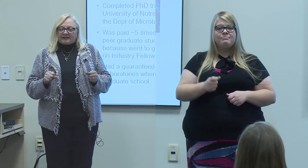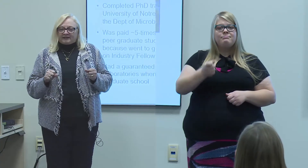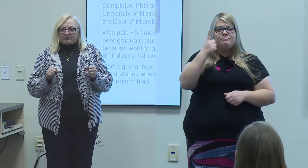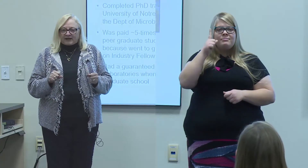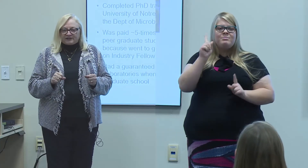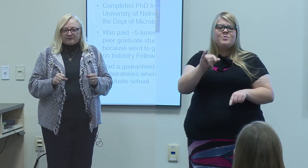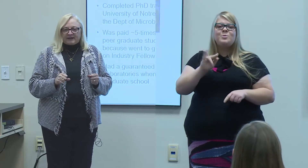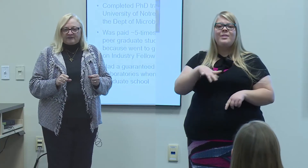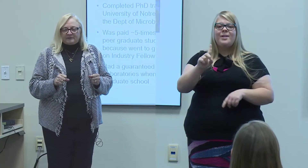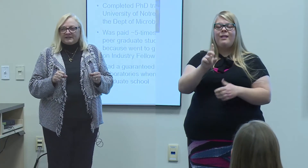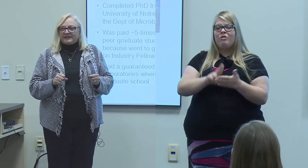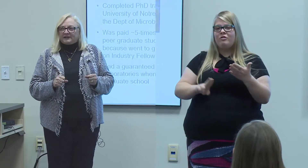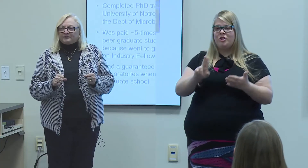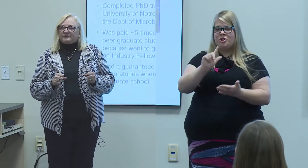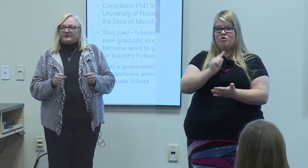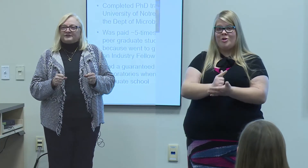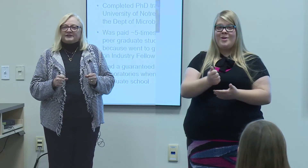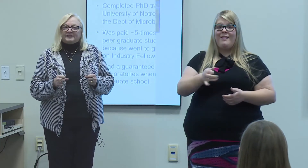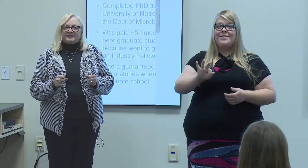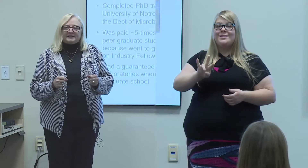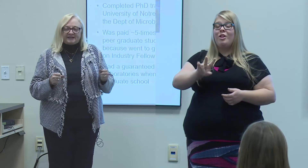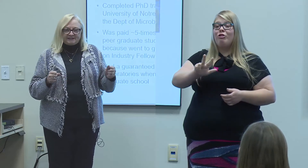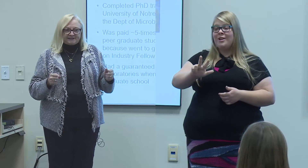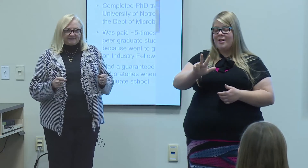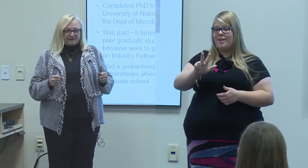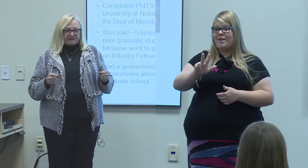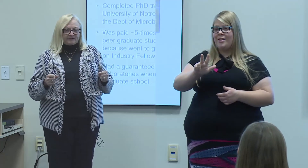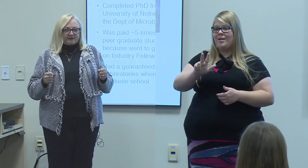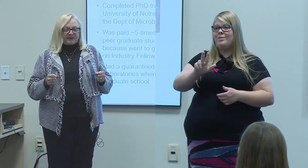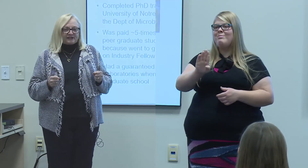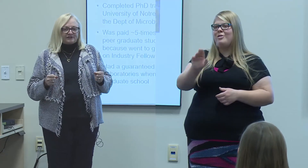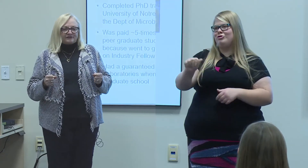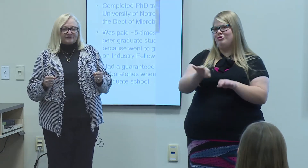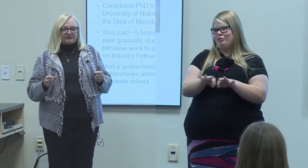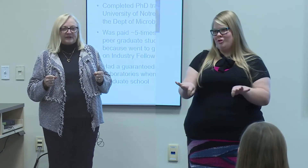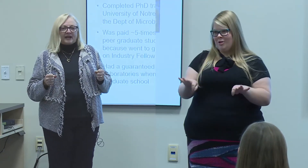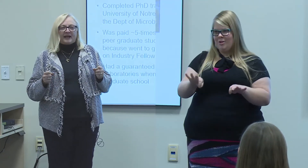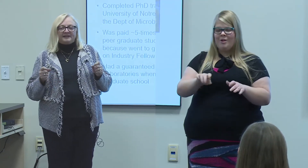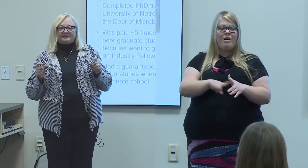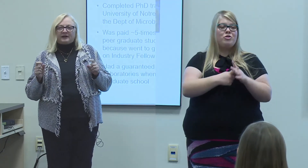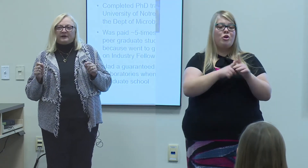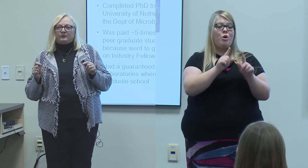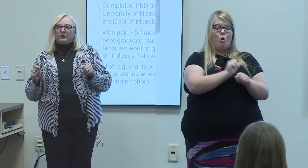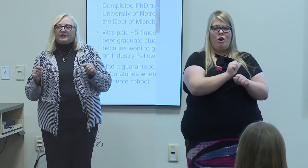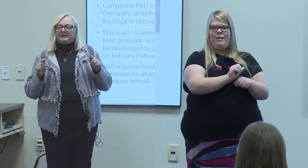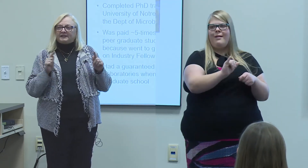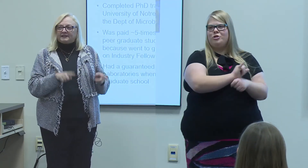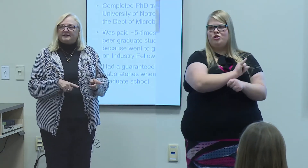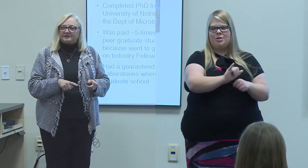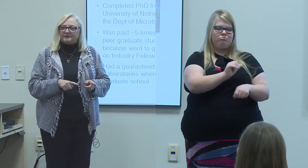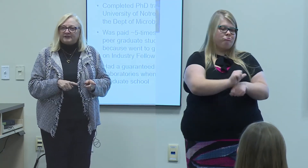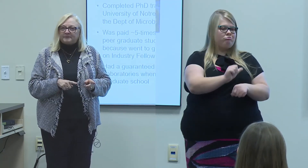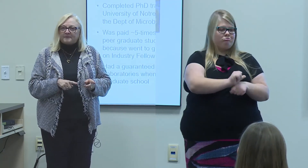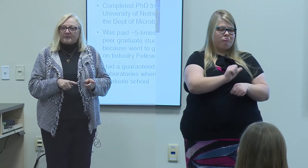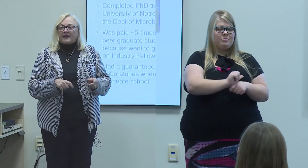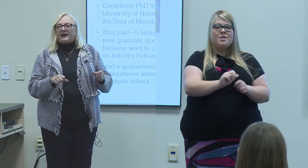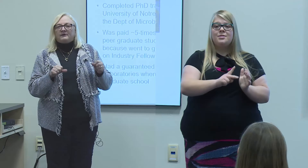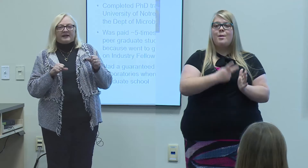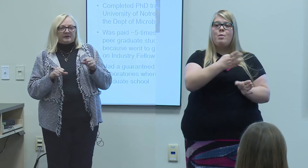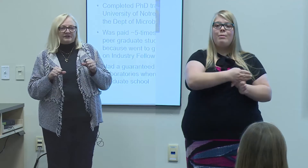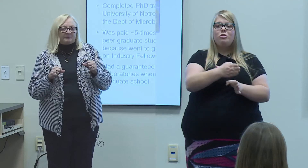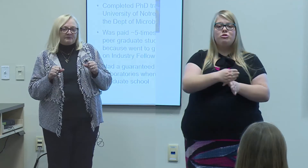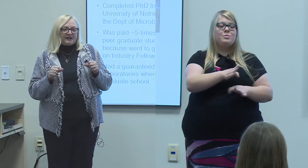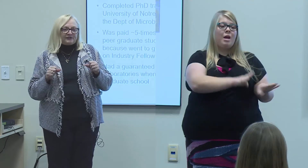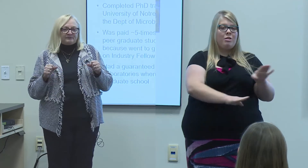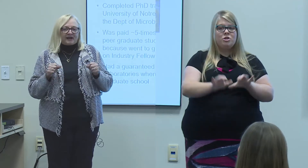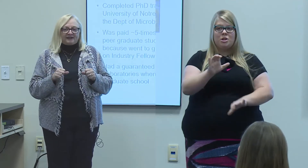When I graduated from Indiana University in 1973 with a bachelor's degree, I started working in industry. I